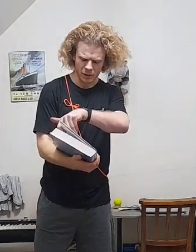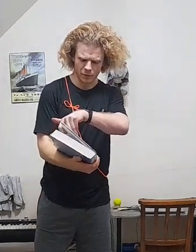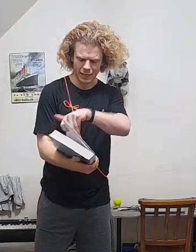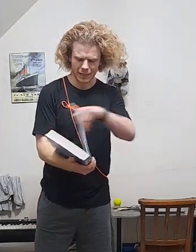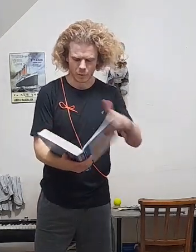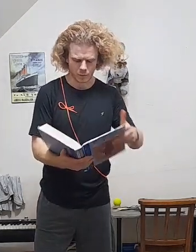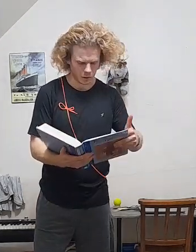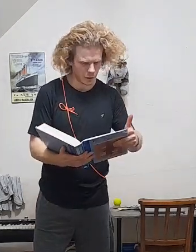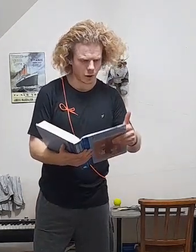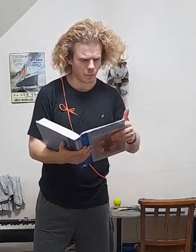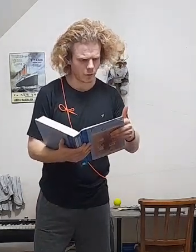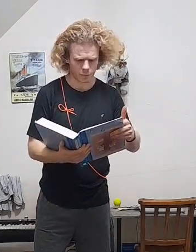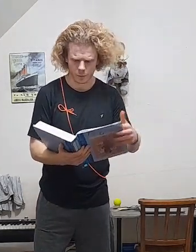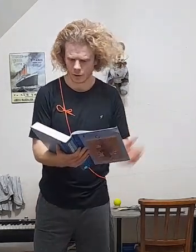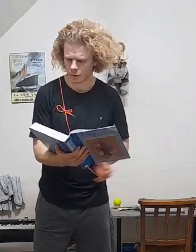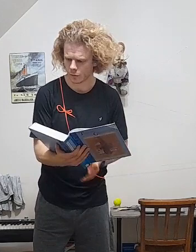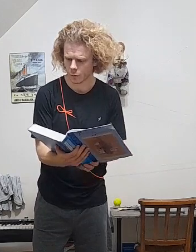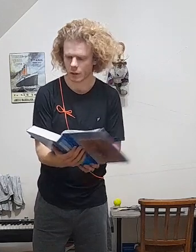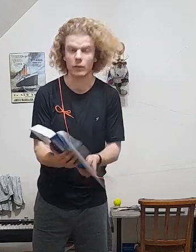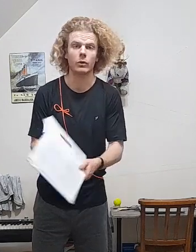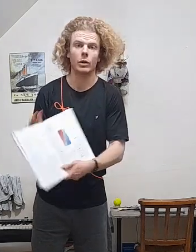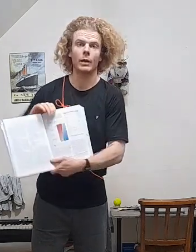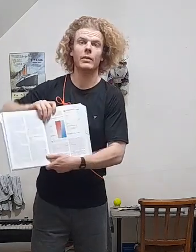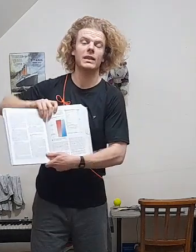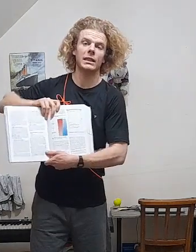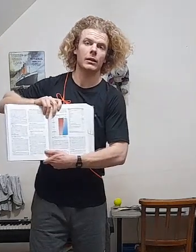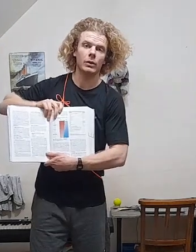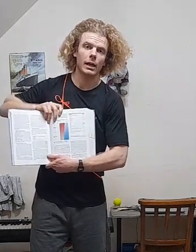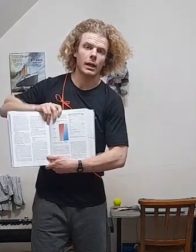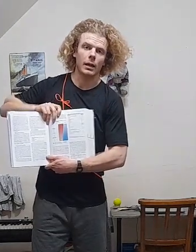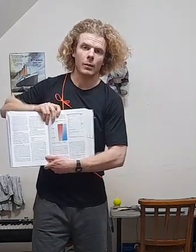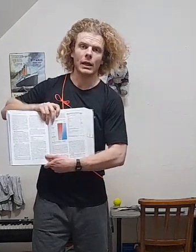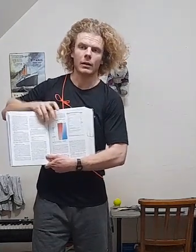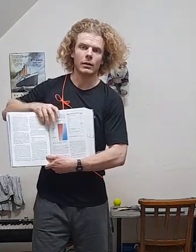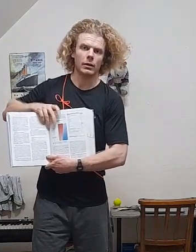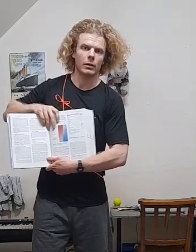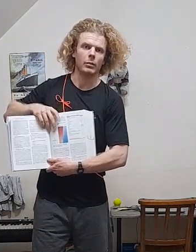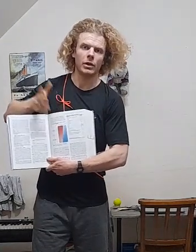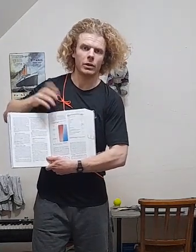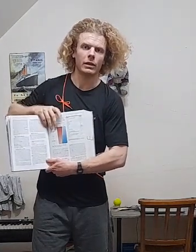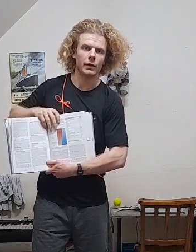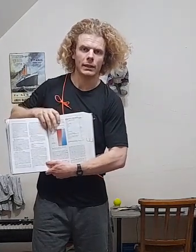of Anatomy and Physiology book on the page 40 and 41, but this is no medical or measuring advice.